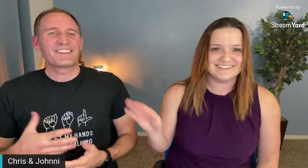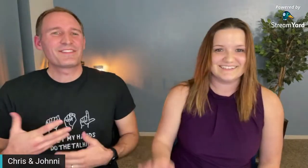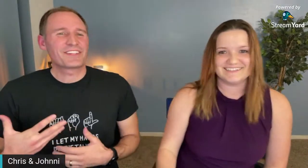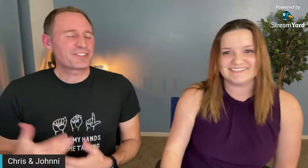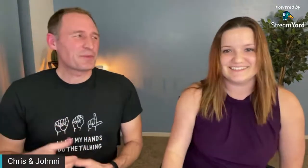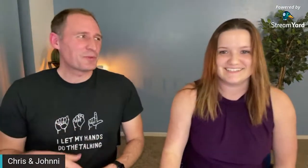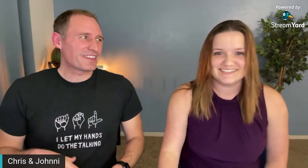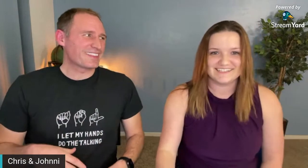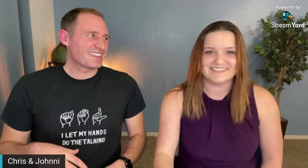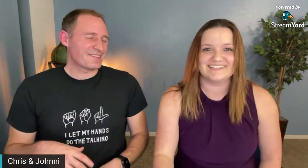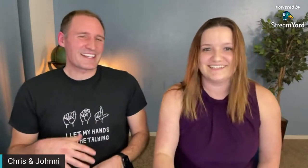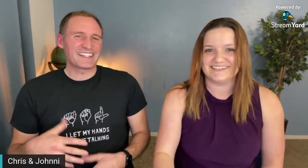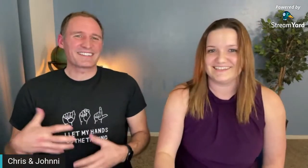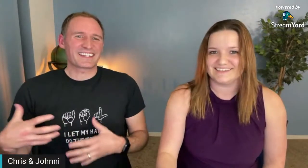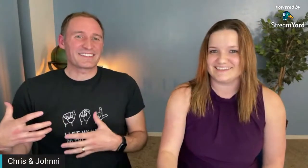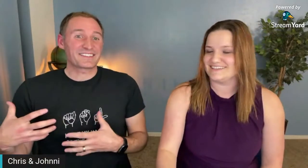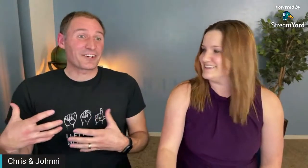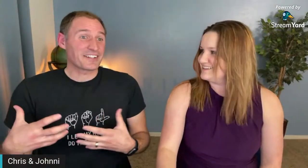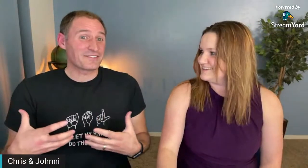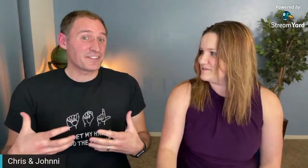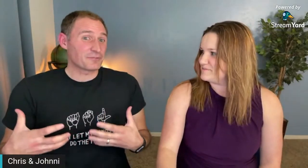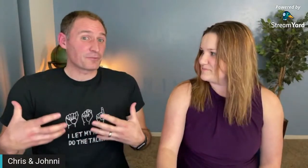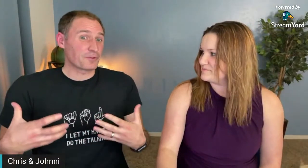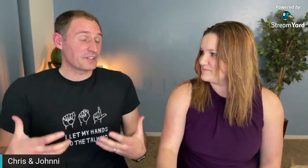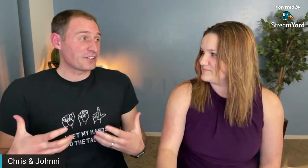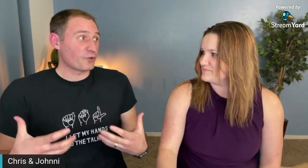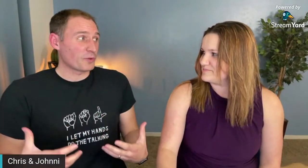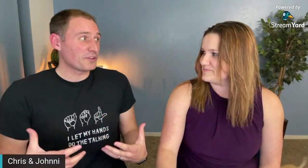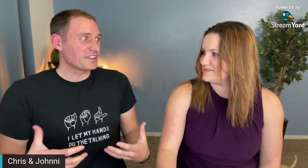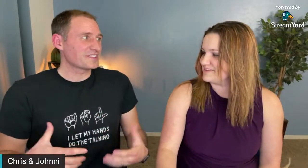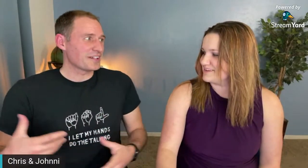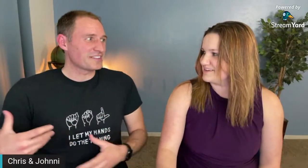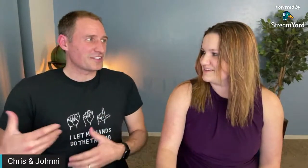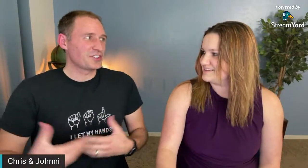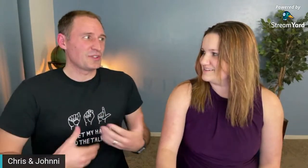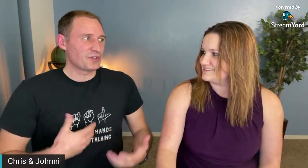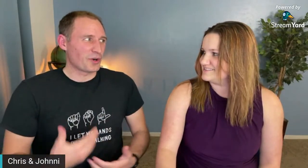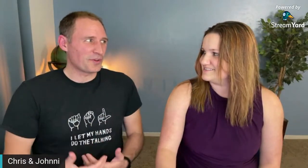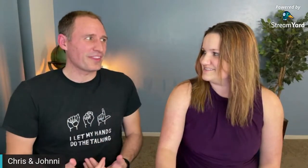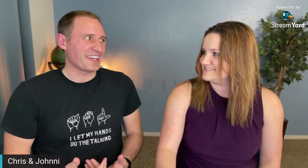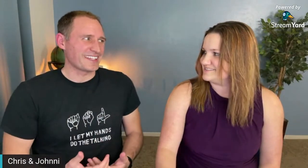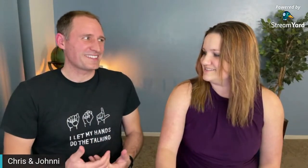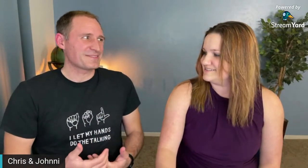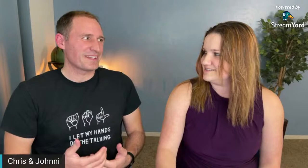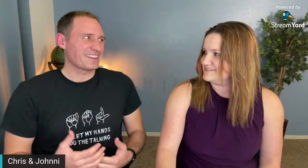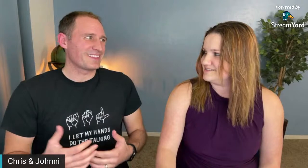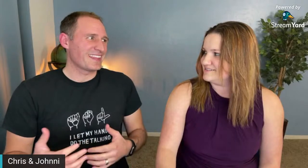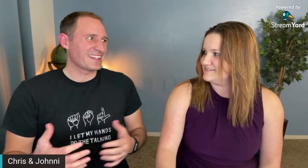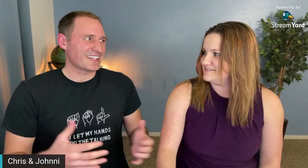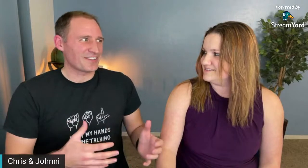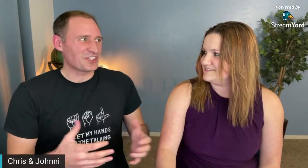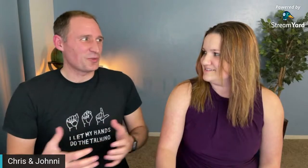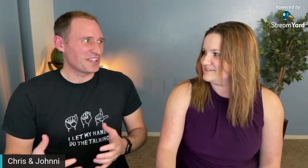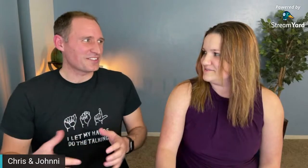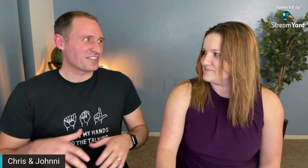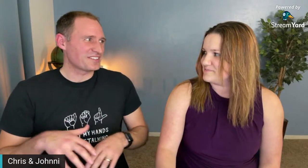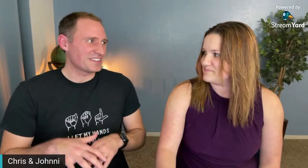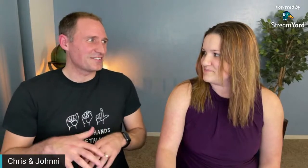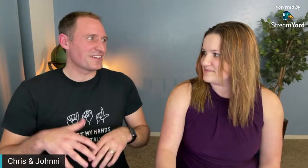The trouble with my knees, like it's starting to feel really normal, and so I start doing normal things. But then, like if I twist or sit too fast